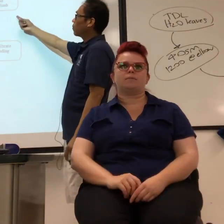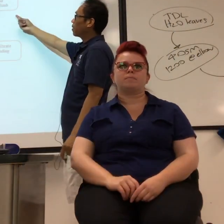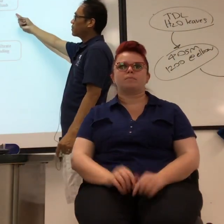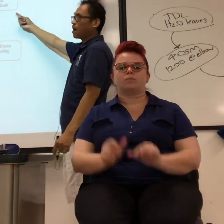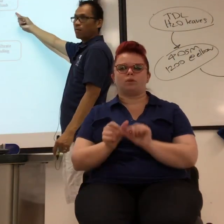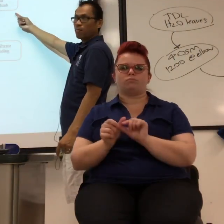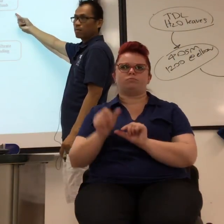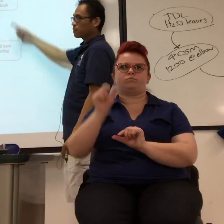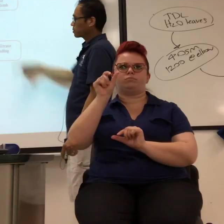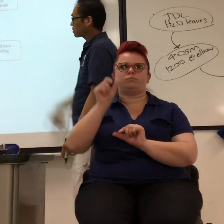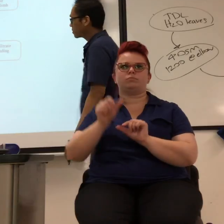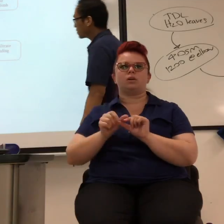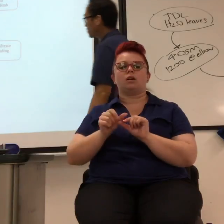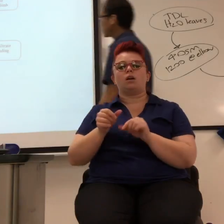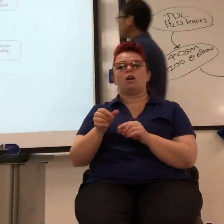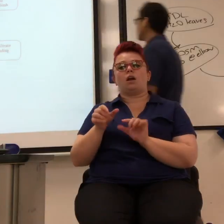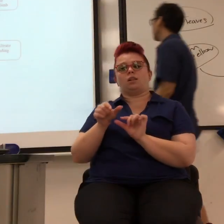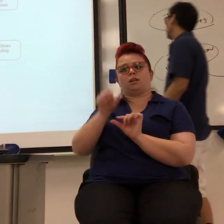Salt pumped out.